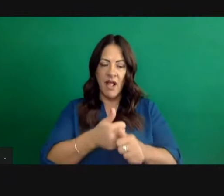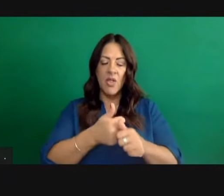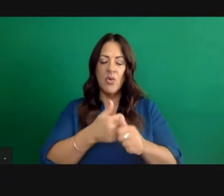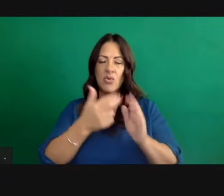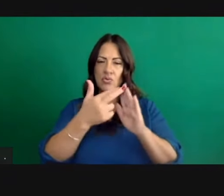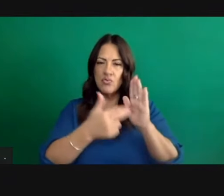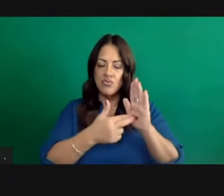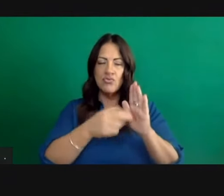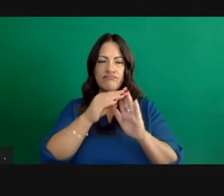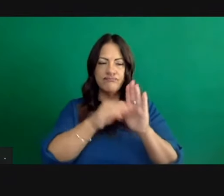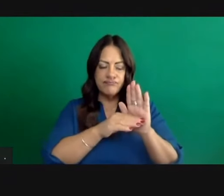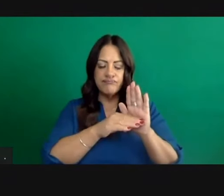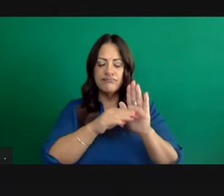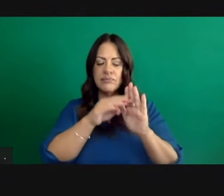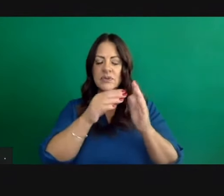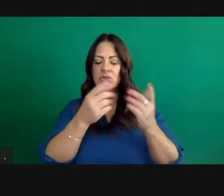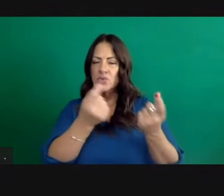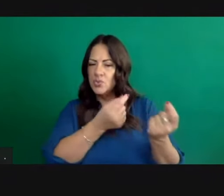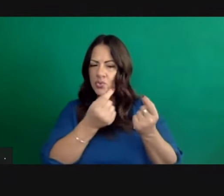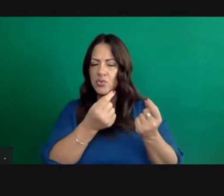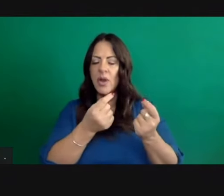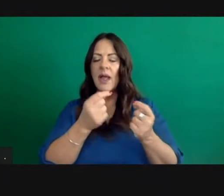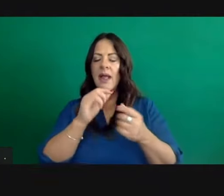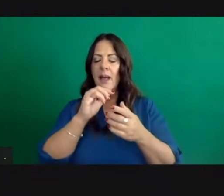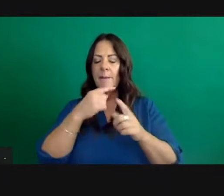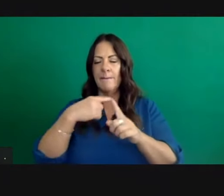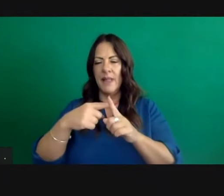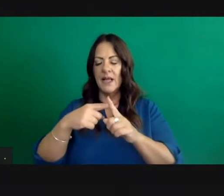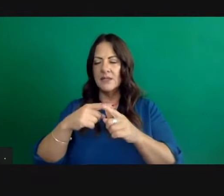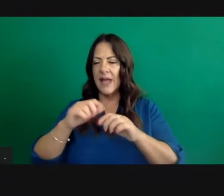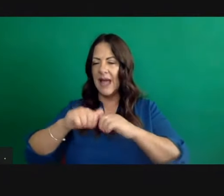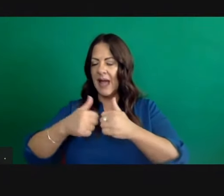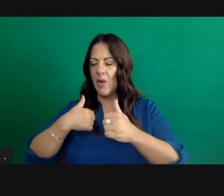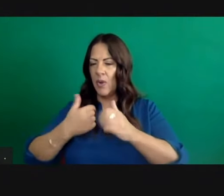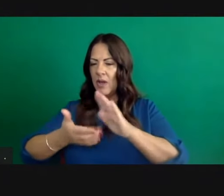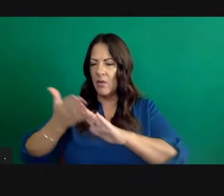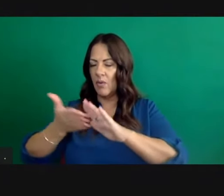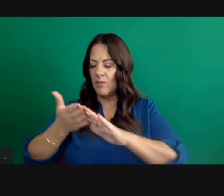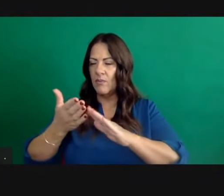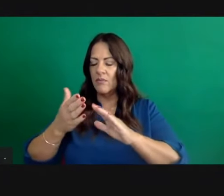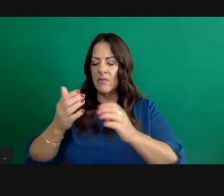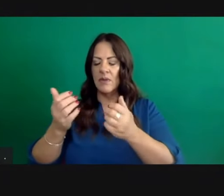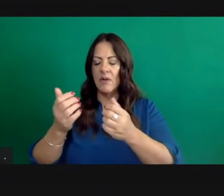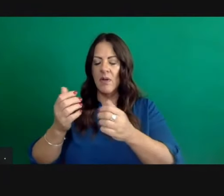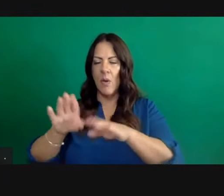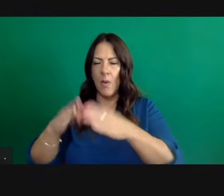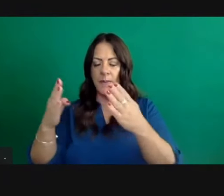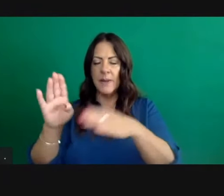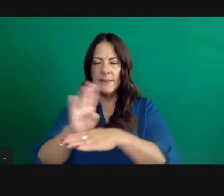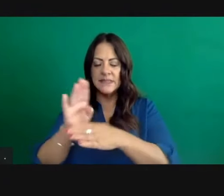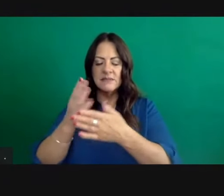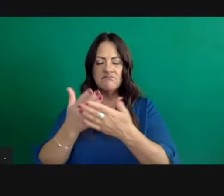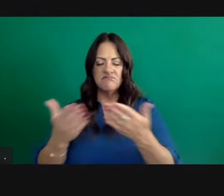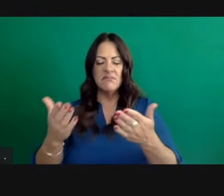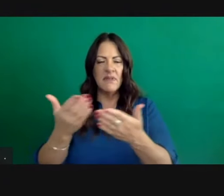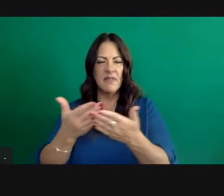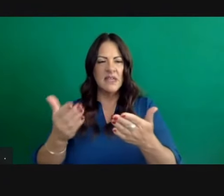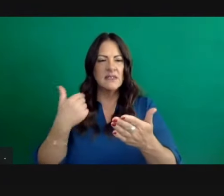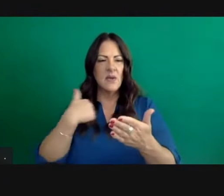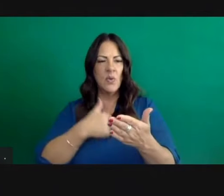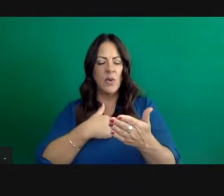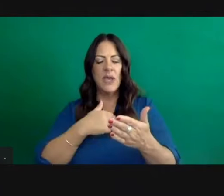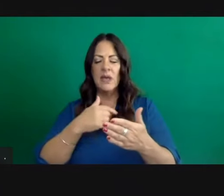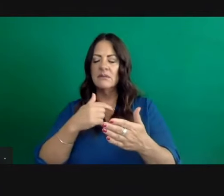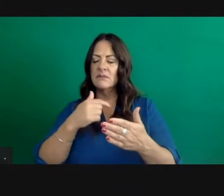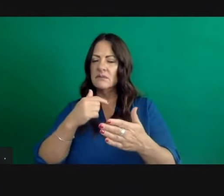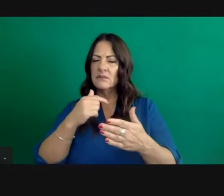certainly keep transmission lower. I think your question about family gatherings, private gatherings is a key one. We've been